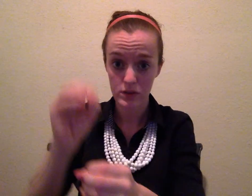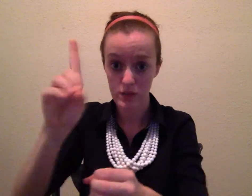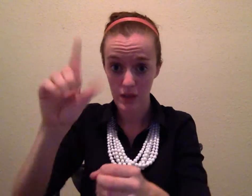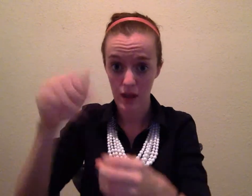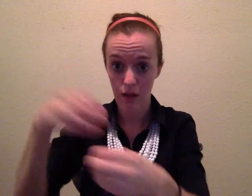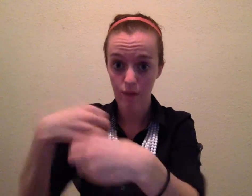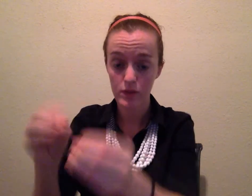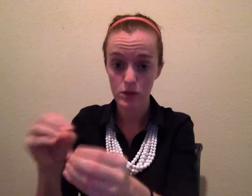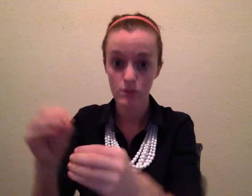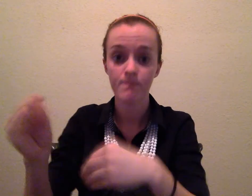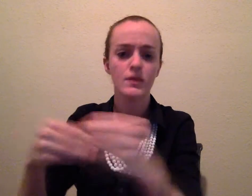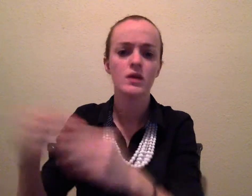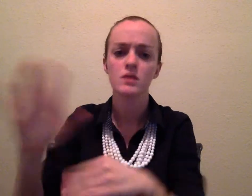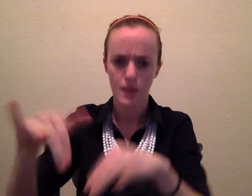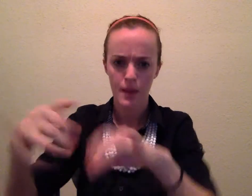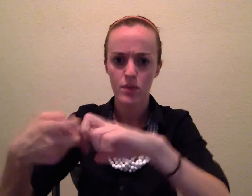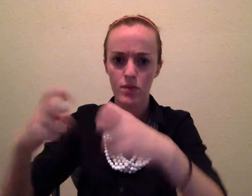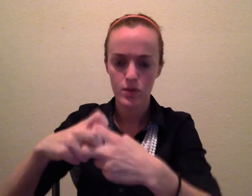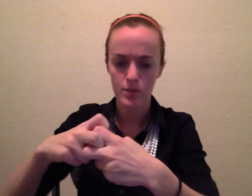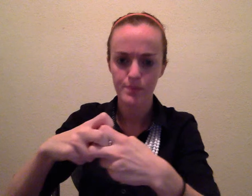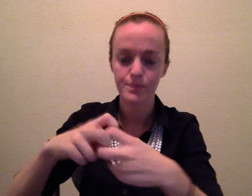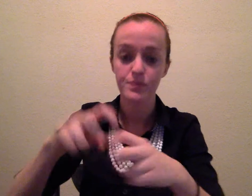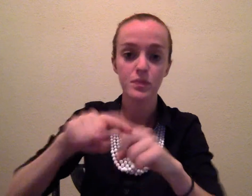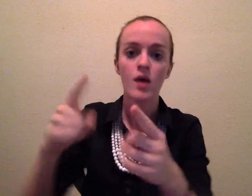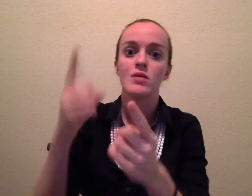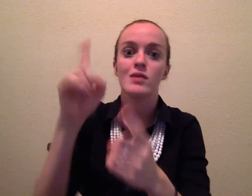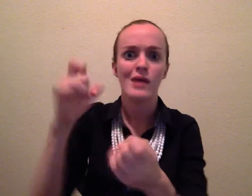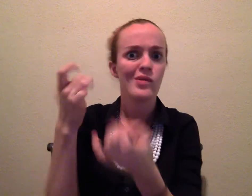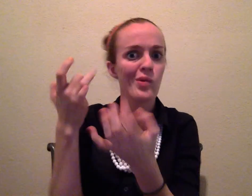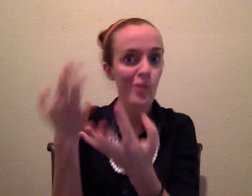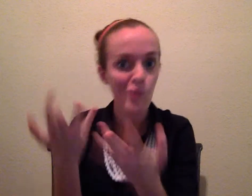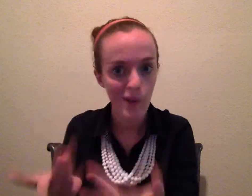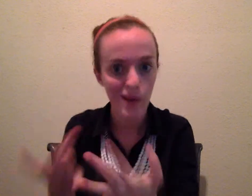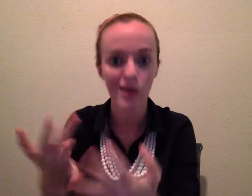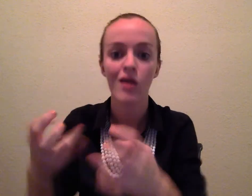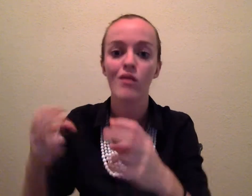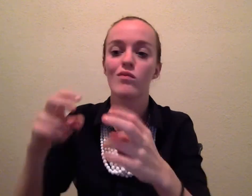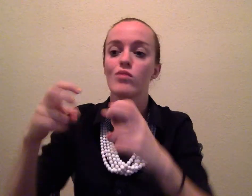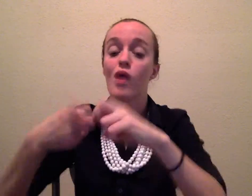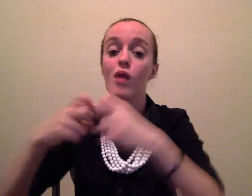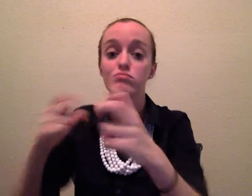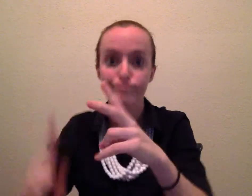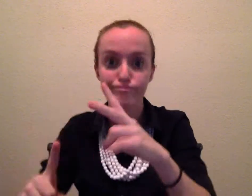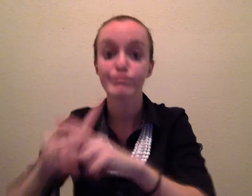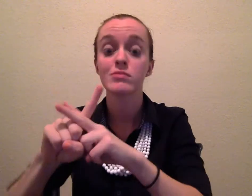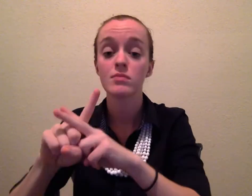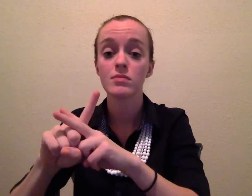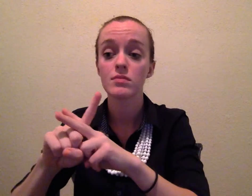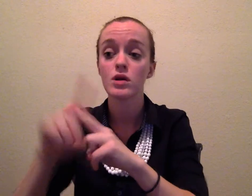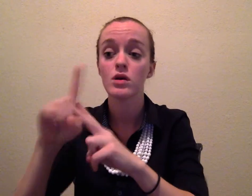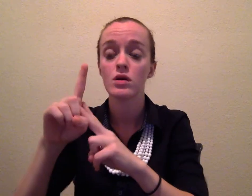up on our doorstep, and then we come up with a solution that fixes it for that student. The design approach is a much more